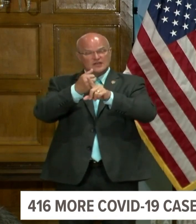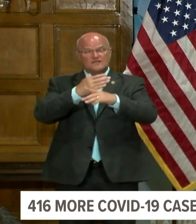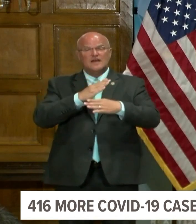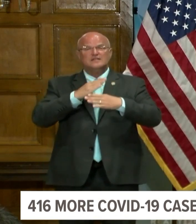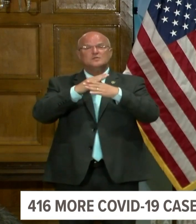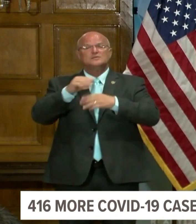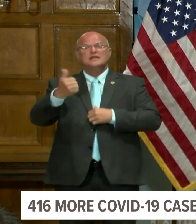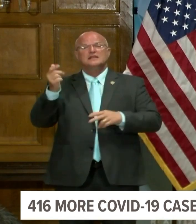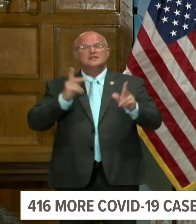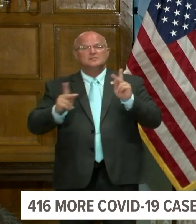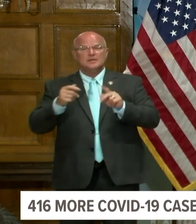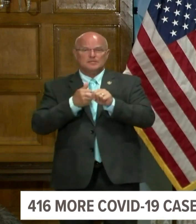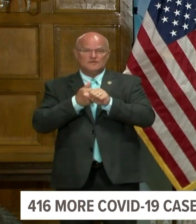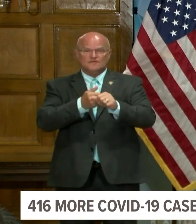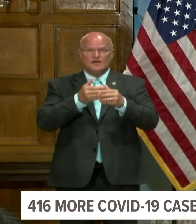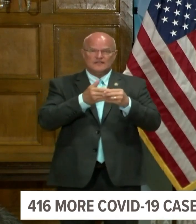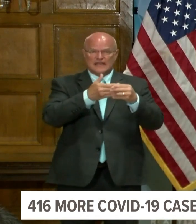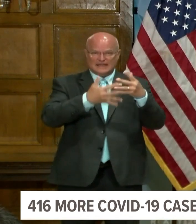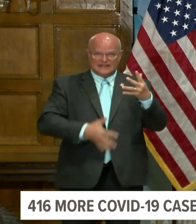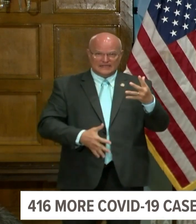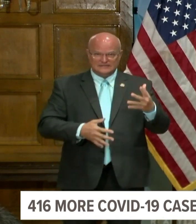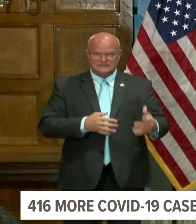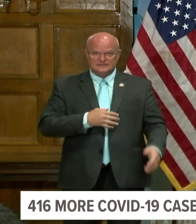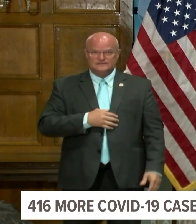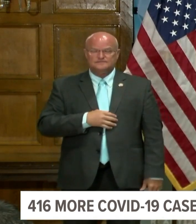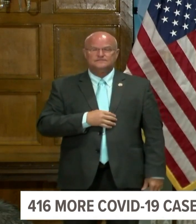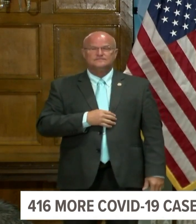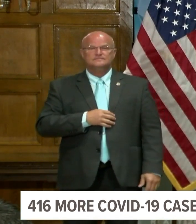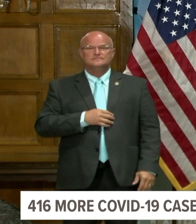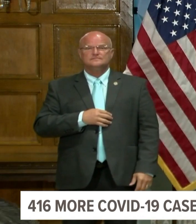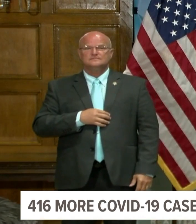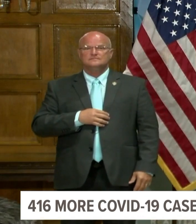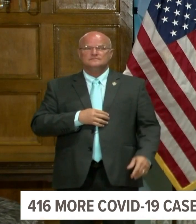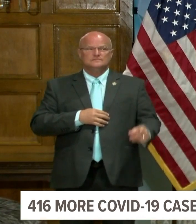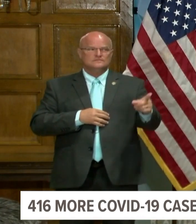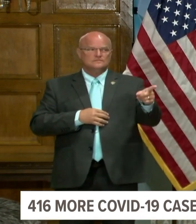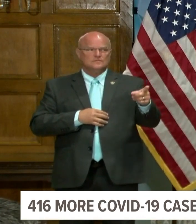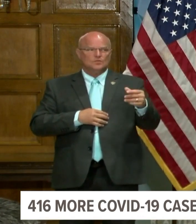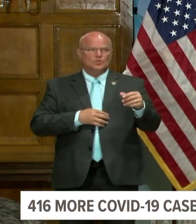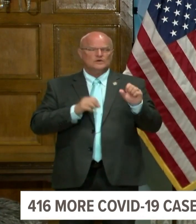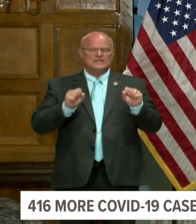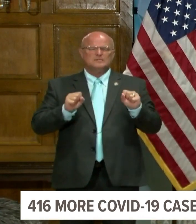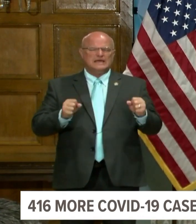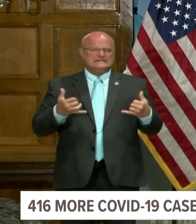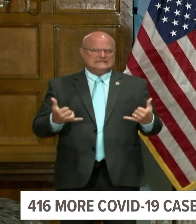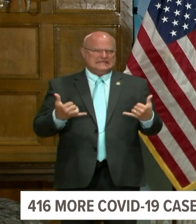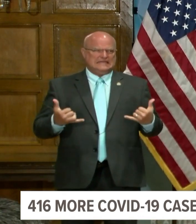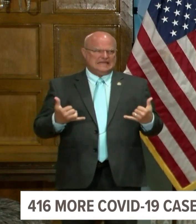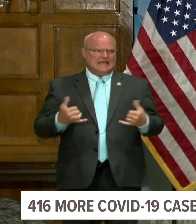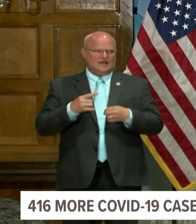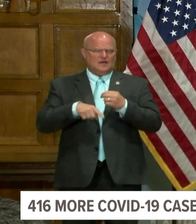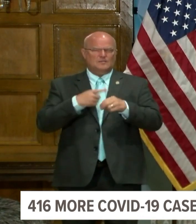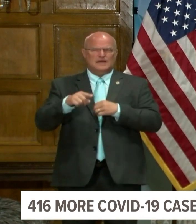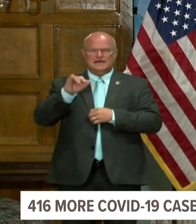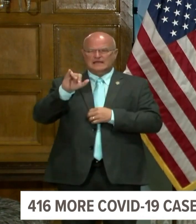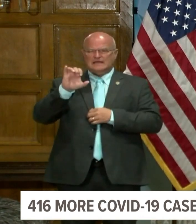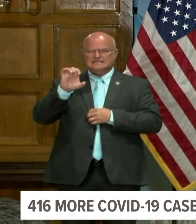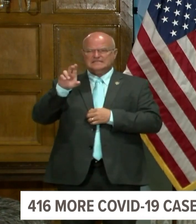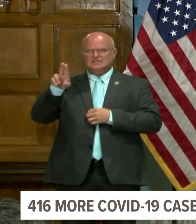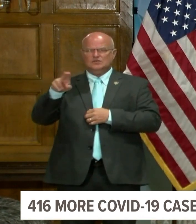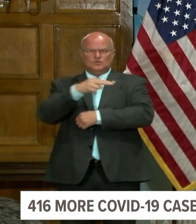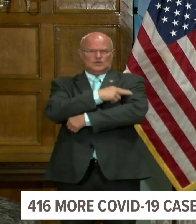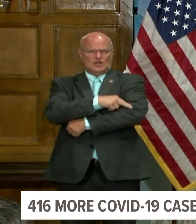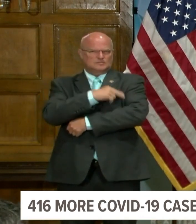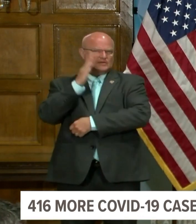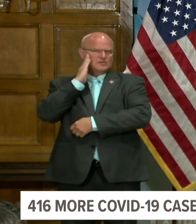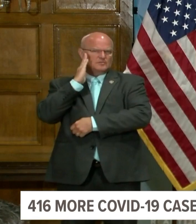you protect others and follow the guidelines. What is our capacity now regarding ICU and